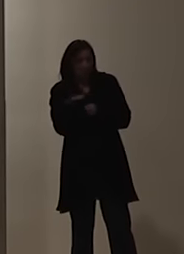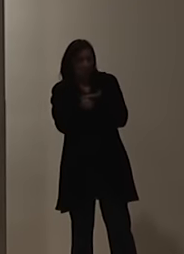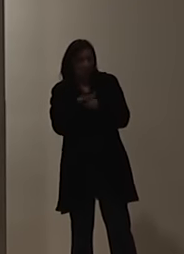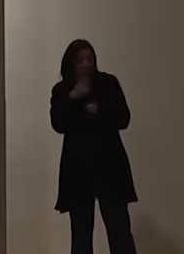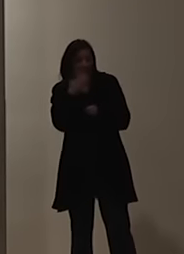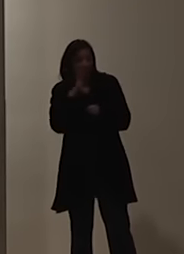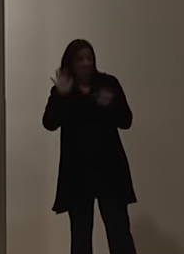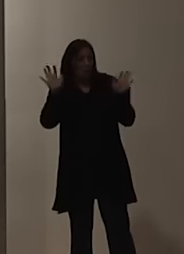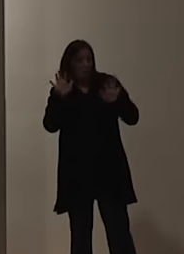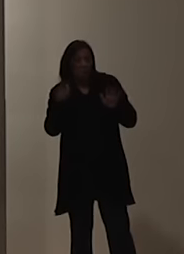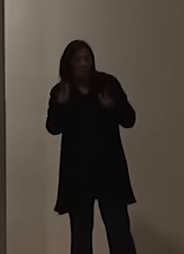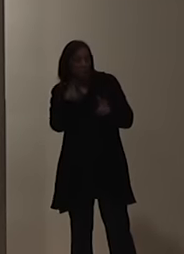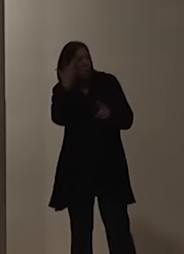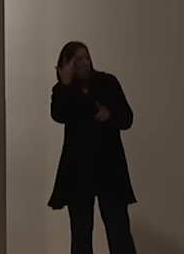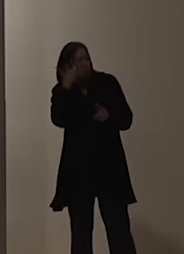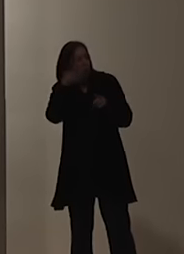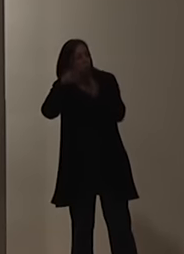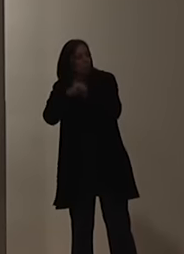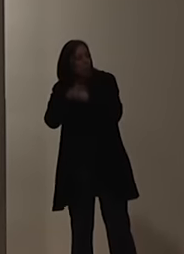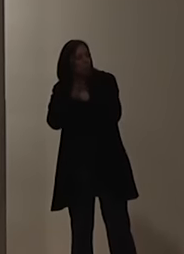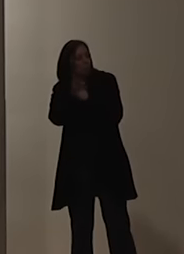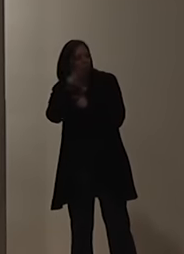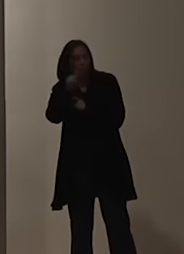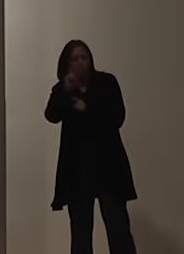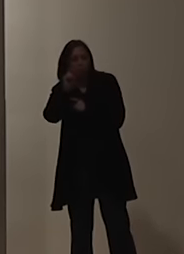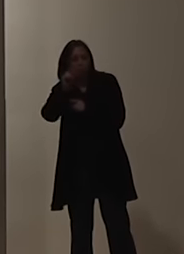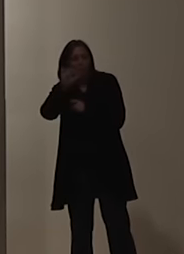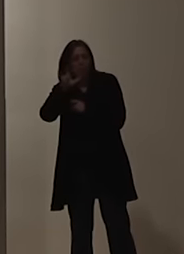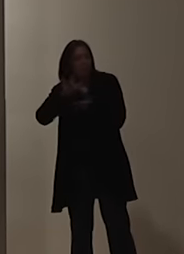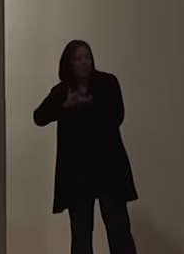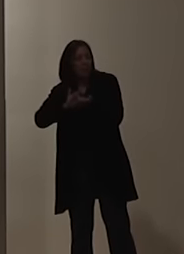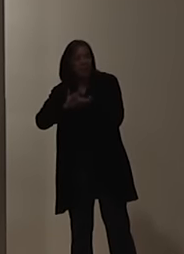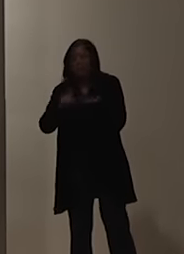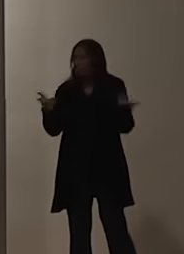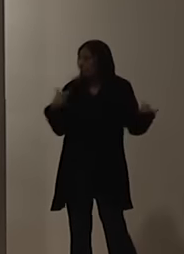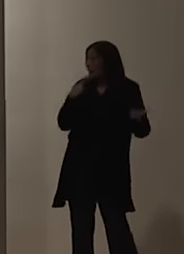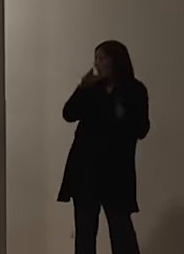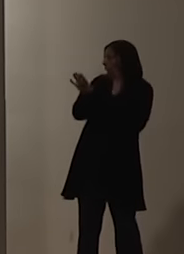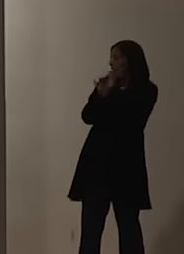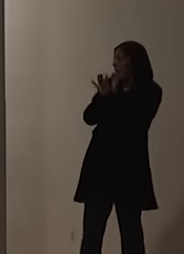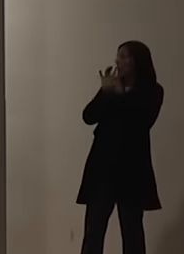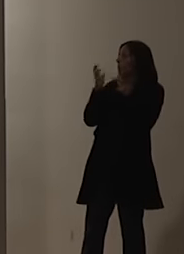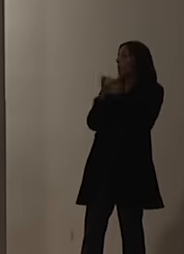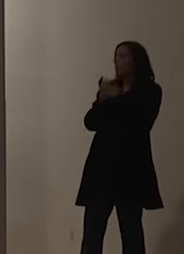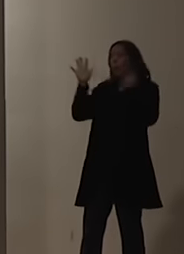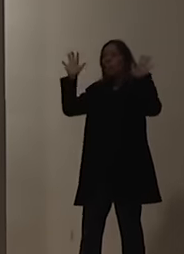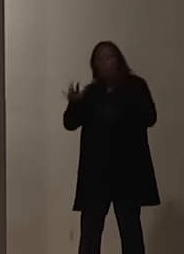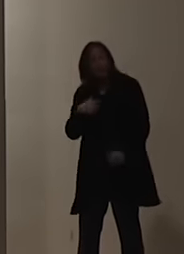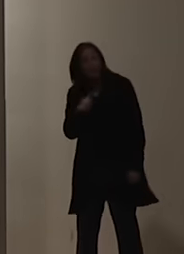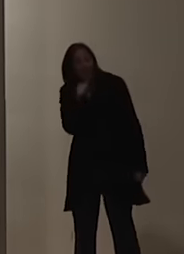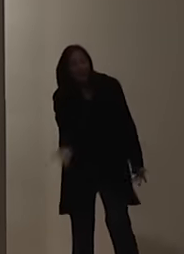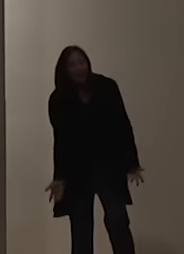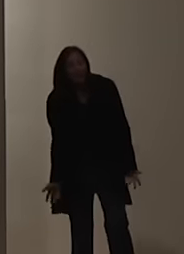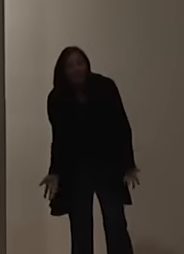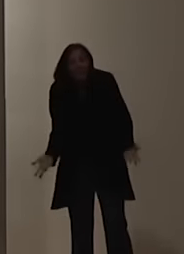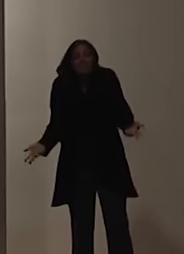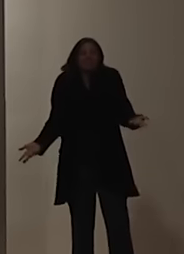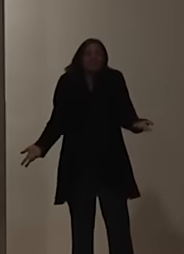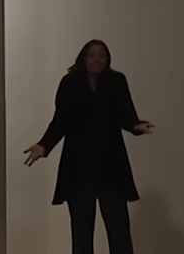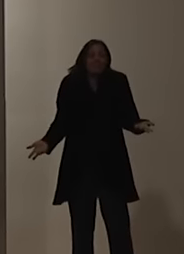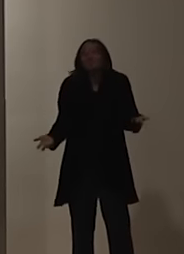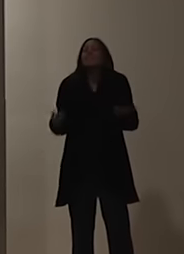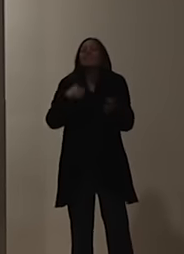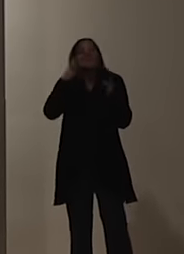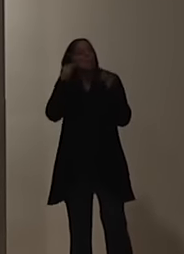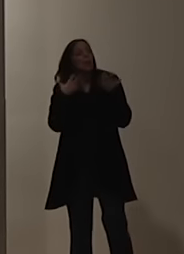weather. Anyway, I was a senior at Duke, and I wanted to go to guess where, West